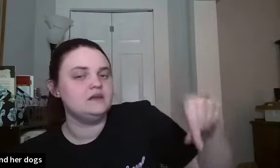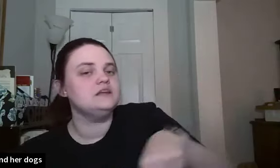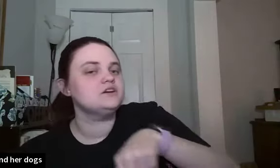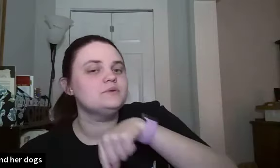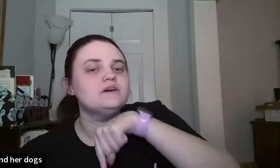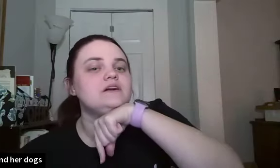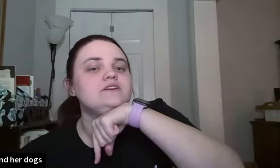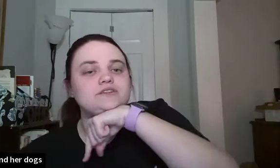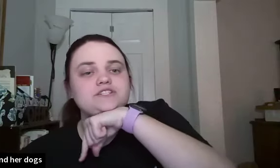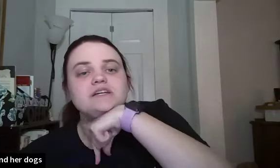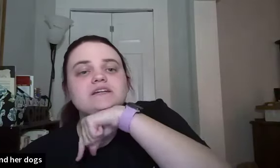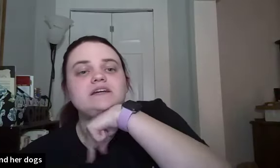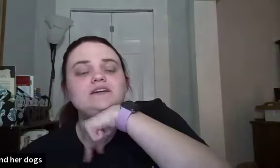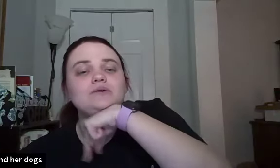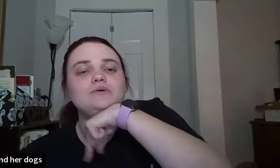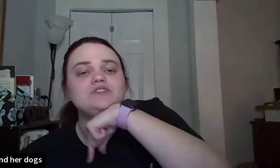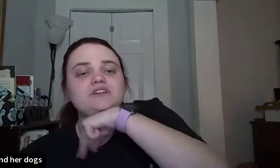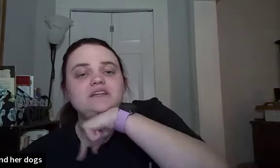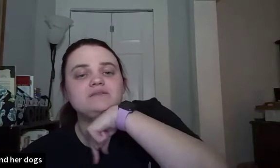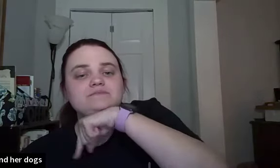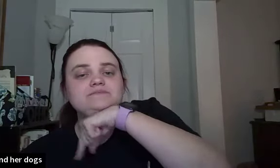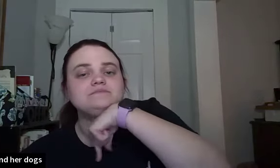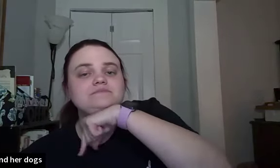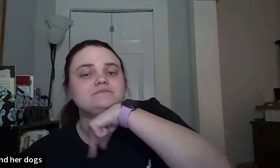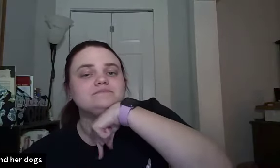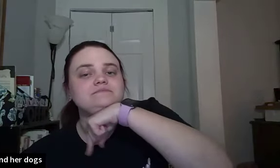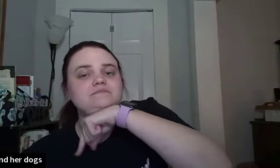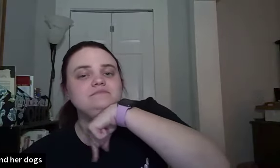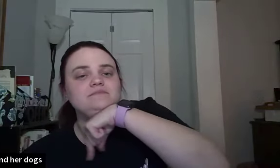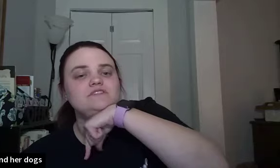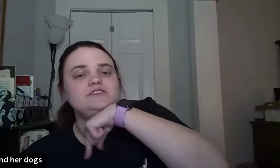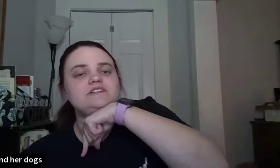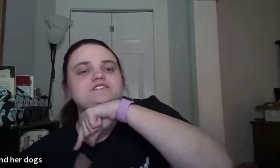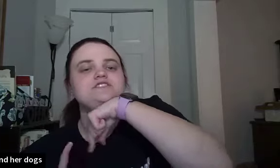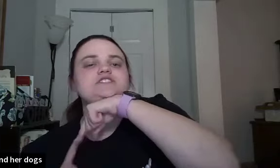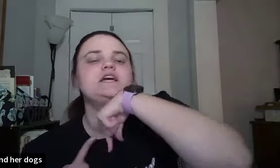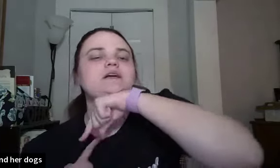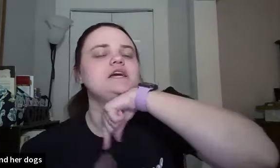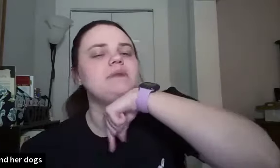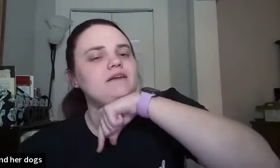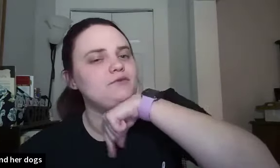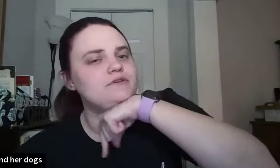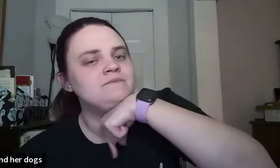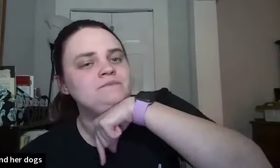and you're gonna put it under your chin and go turkey. Turkey. So you just shake it back and forth.